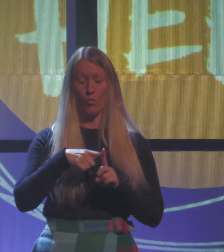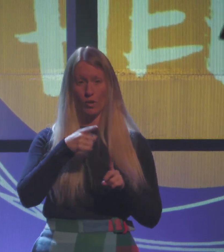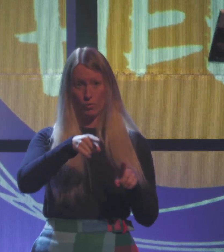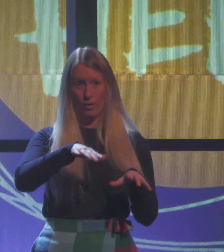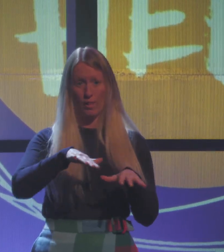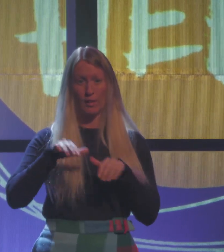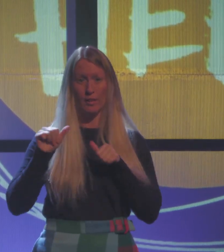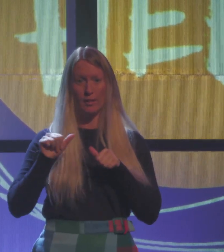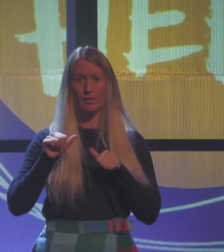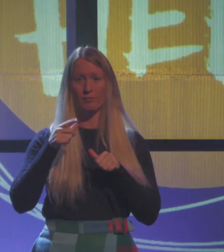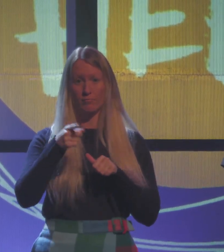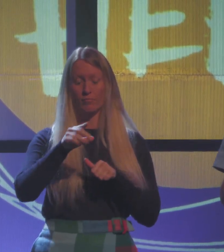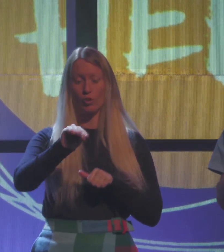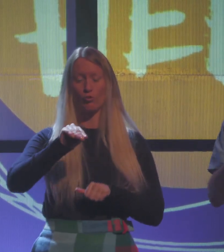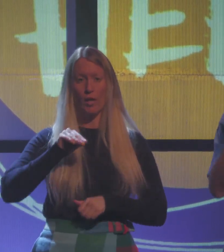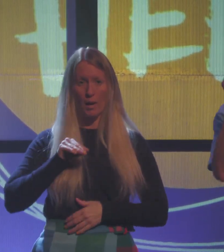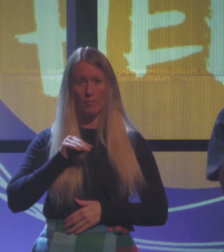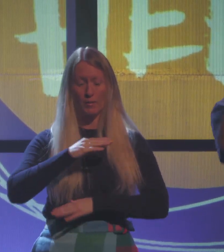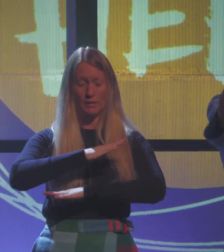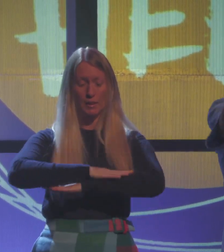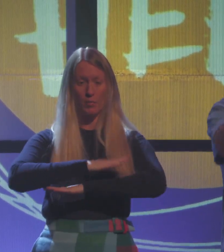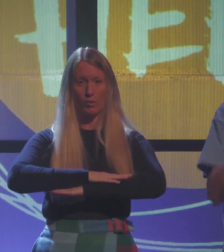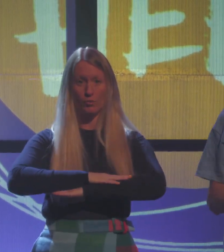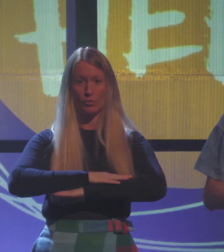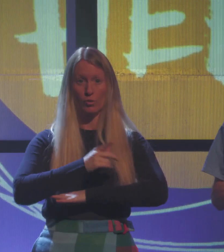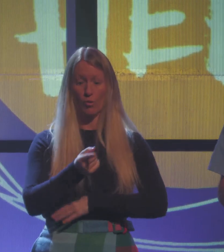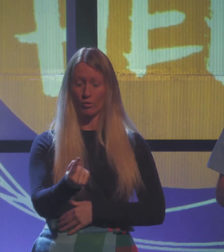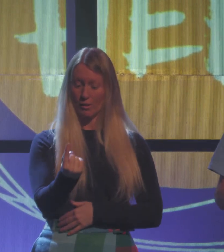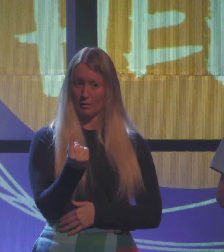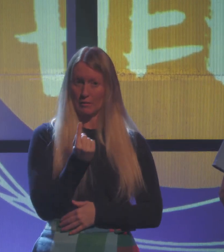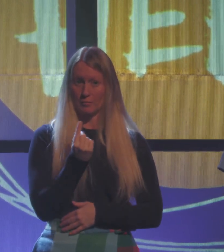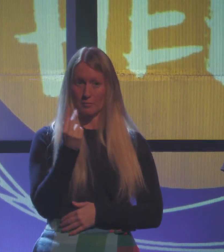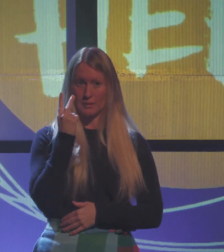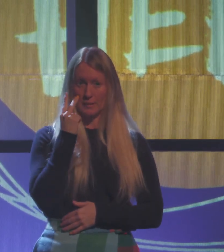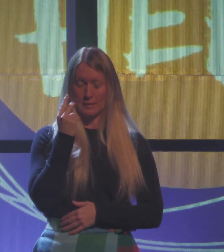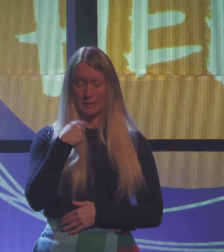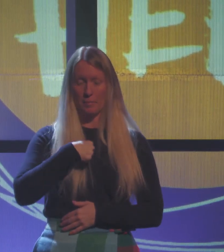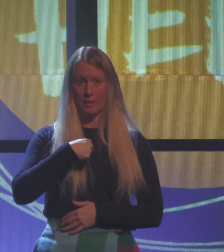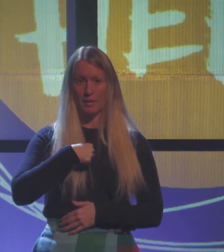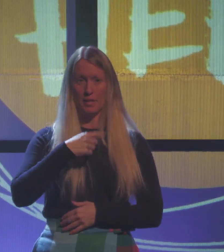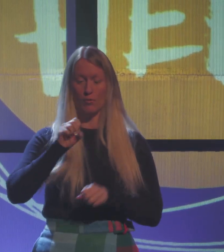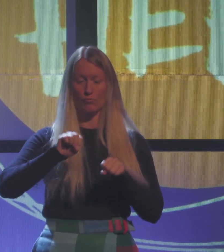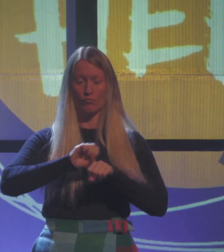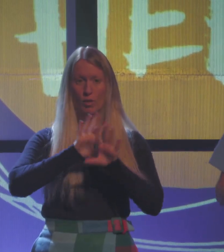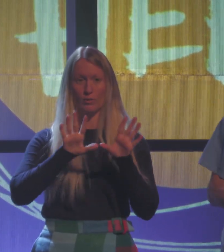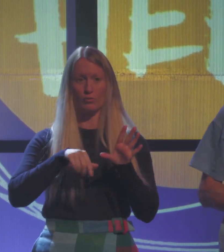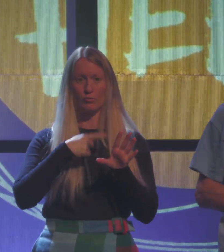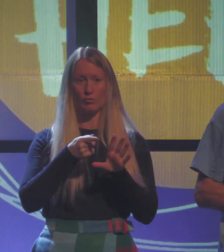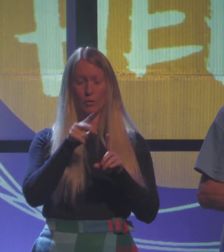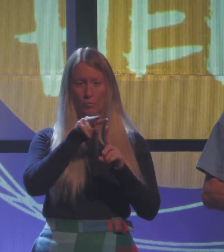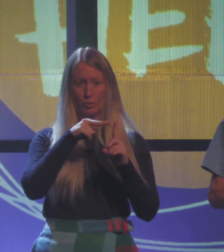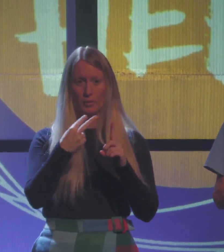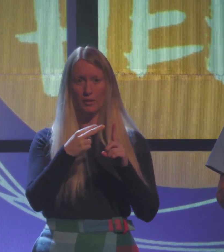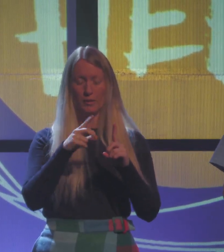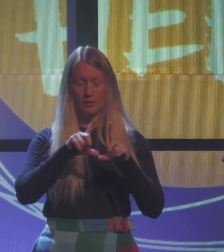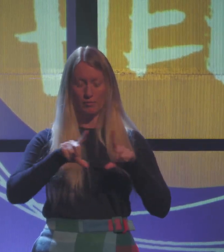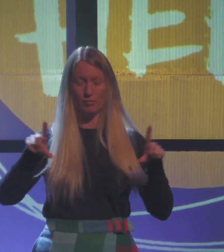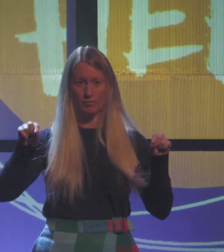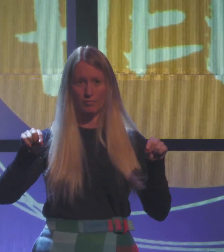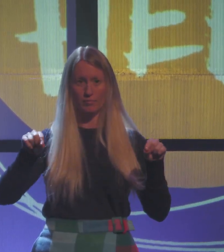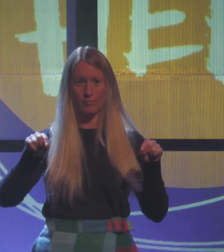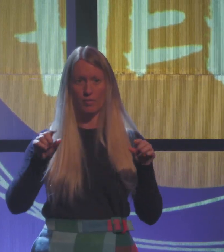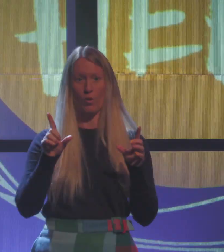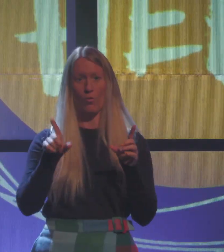grab one from some of the tables, or better yet, come and see me at the Fresh Perspective banner in the atrium following the service. So I'd love to